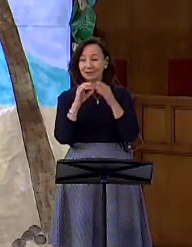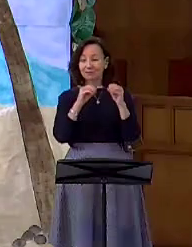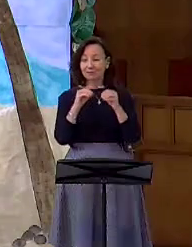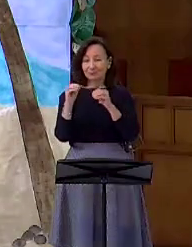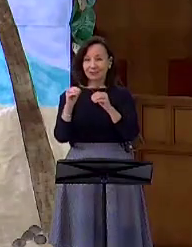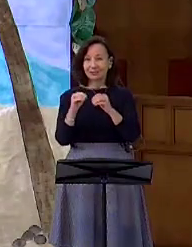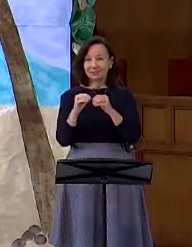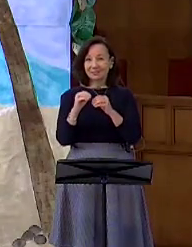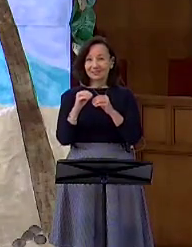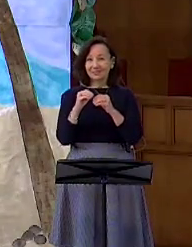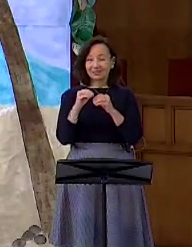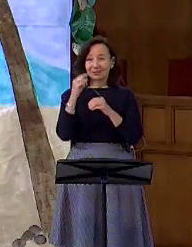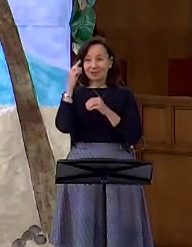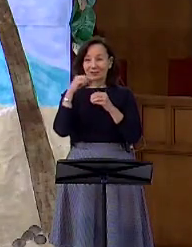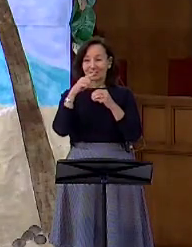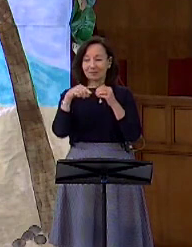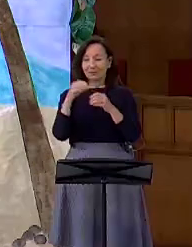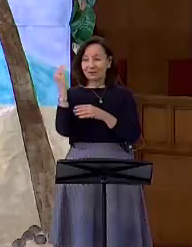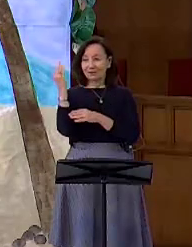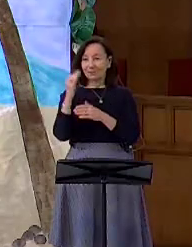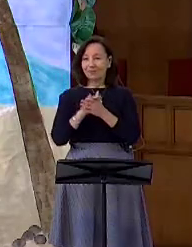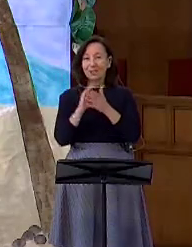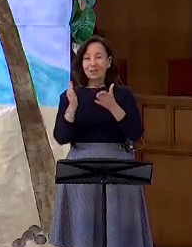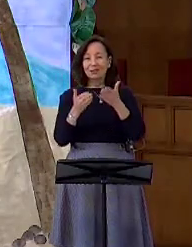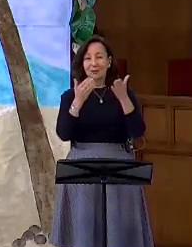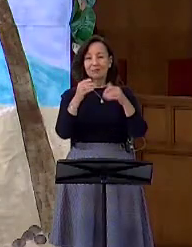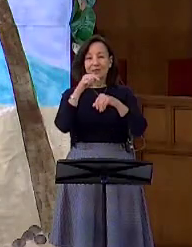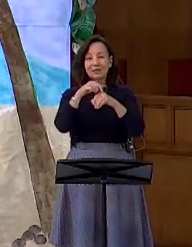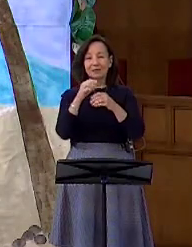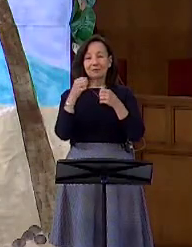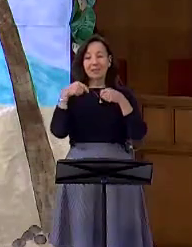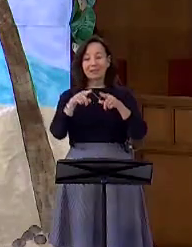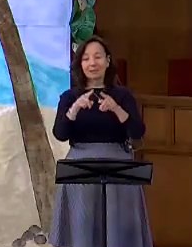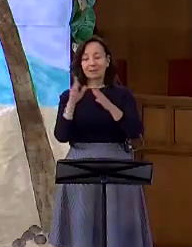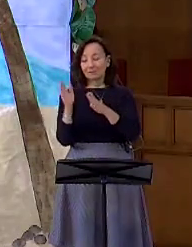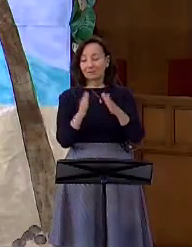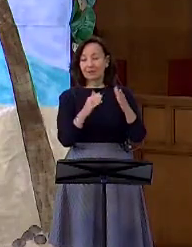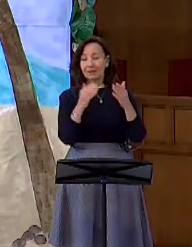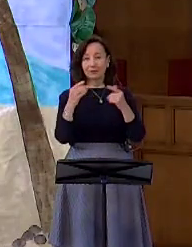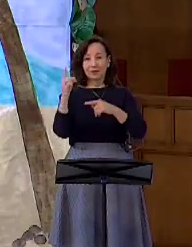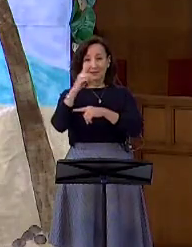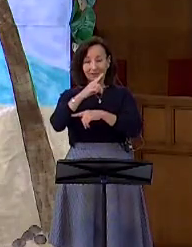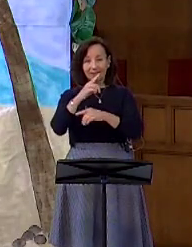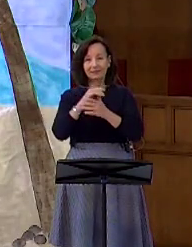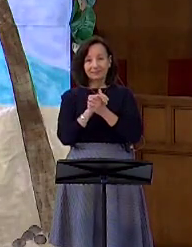Right? But it's offering time, Bear Creek. And as we prepare today,